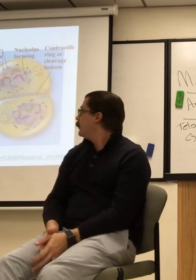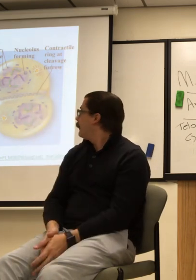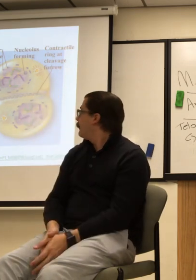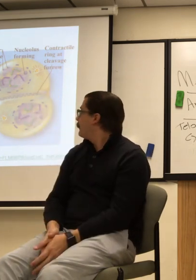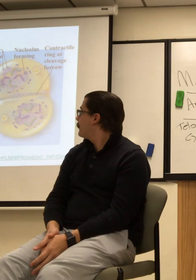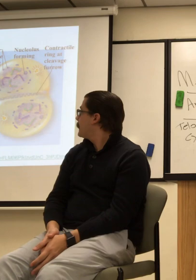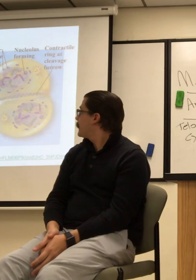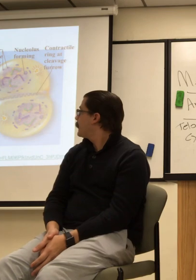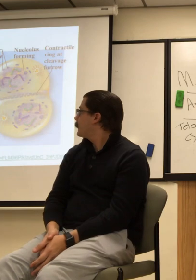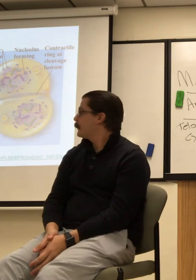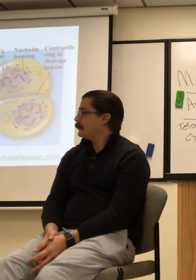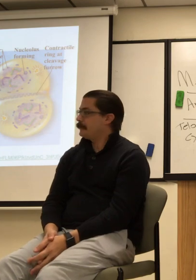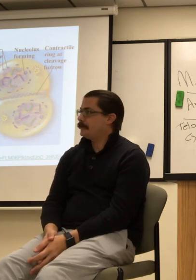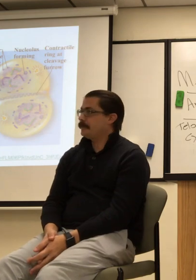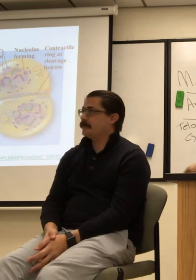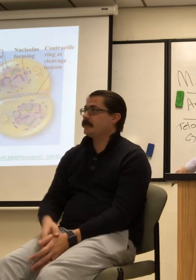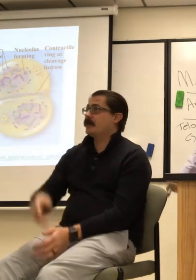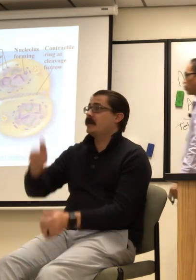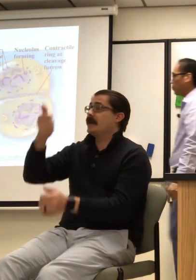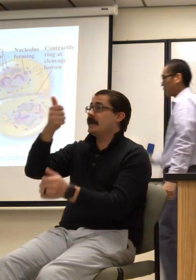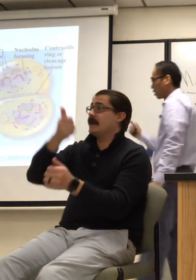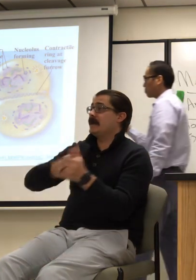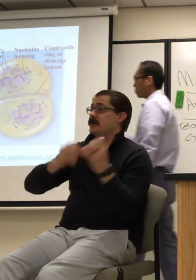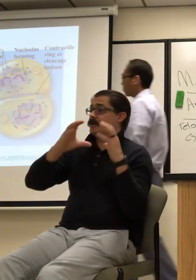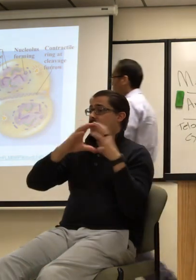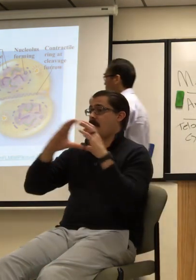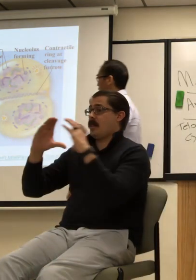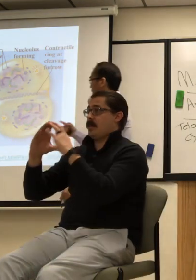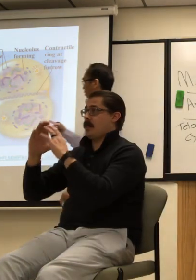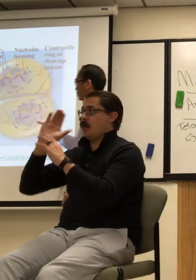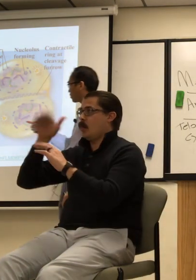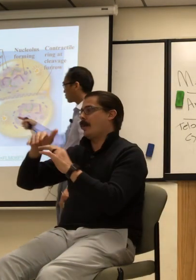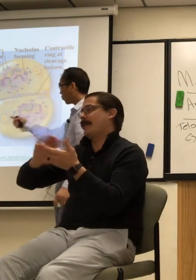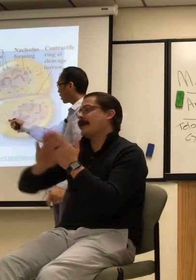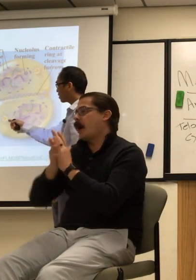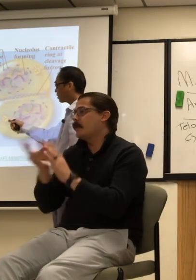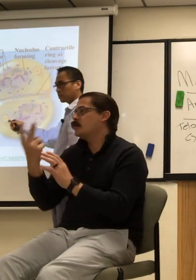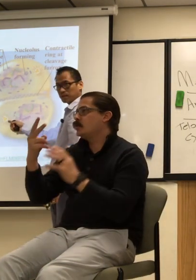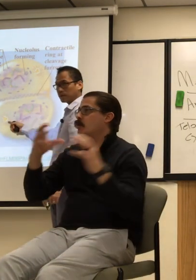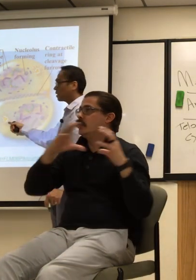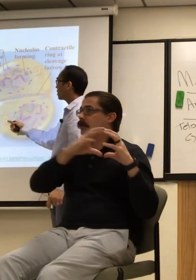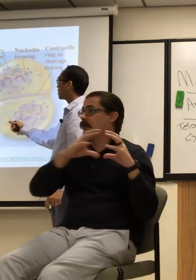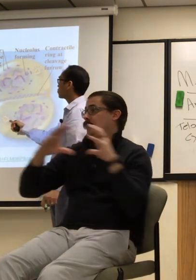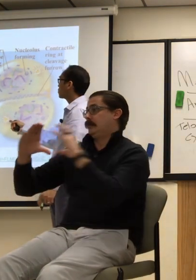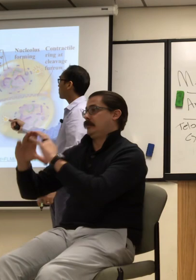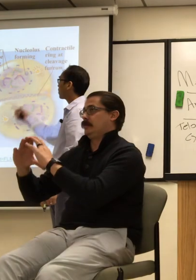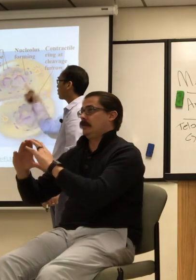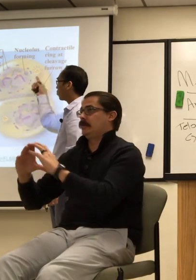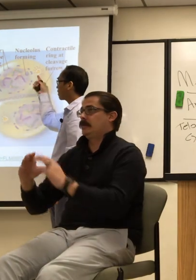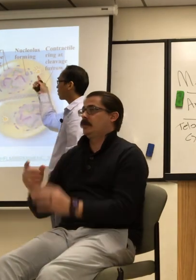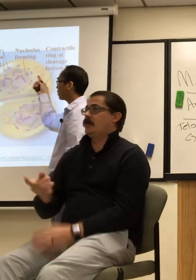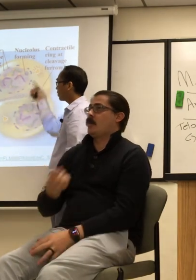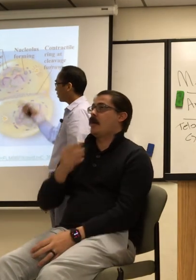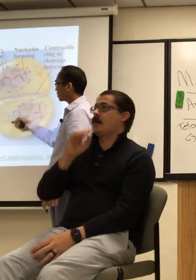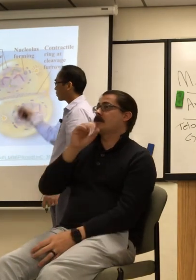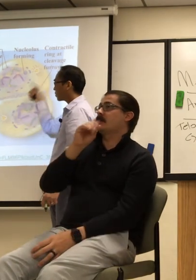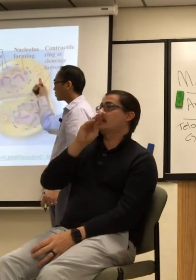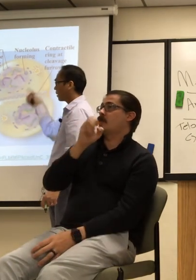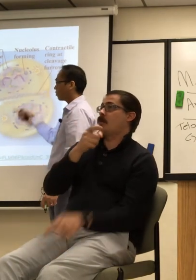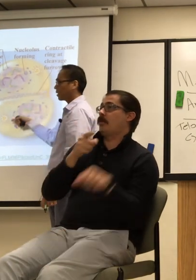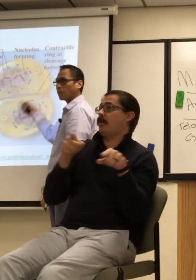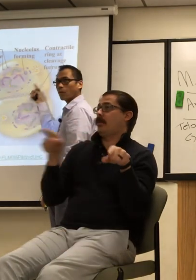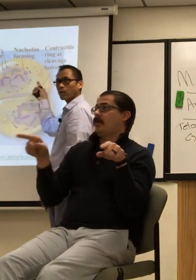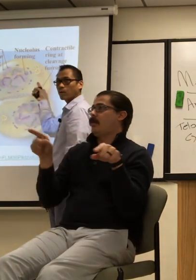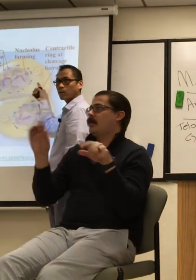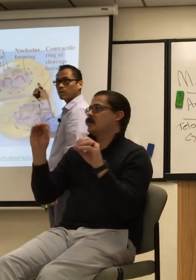Each cell, which will become two cells, there's one centrosome here and one here. So there's